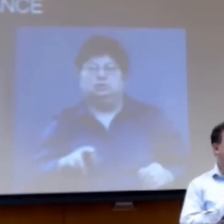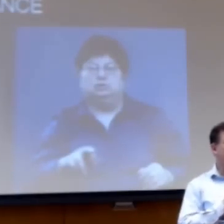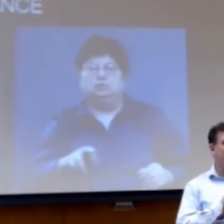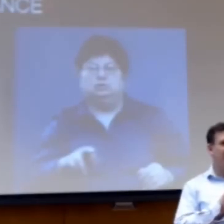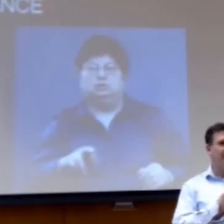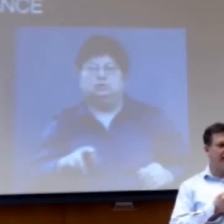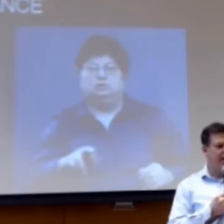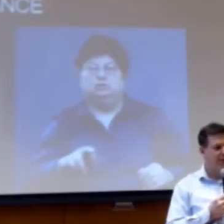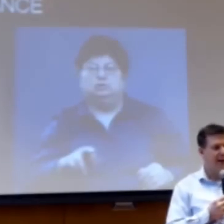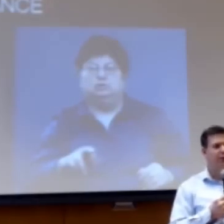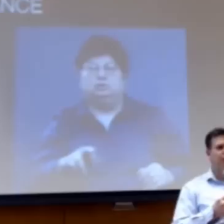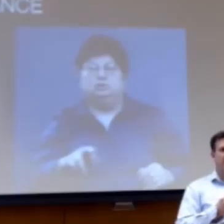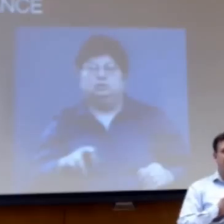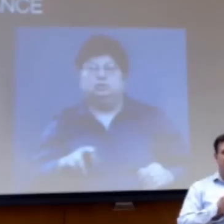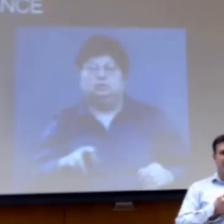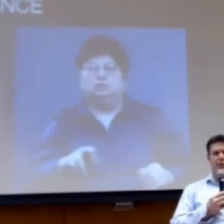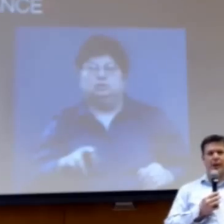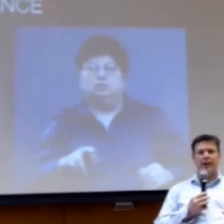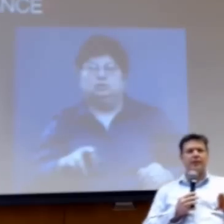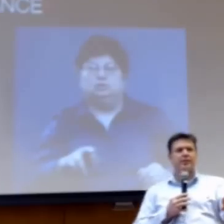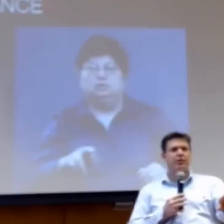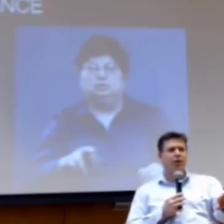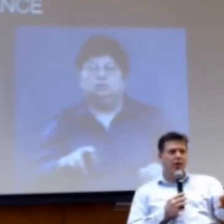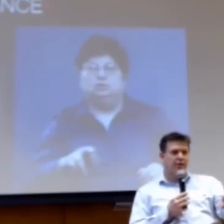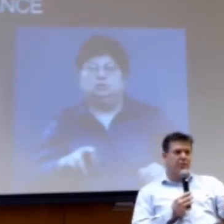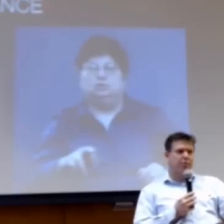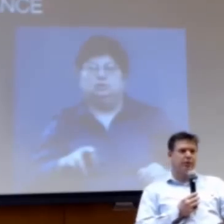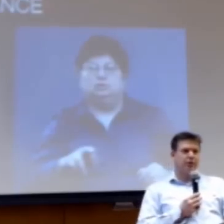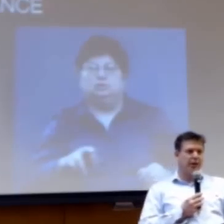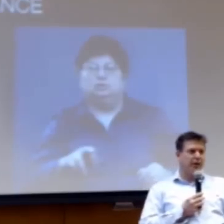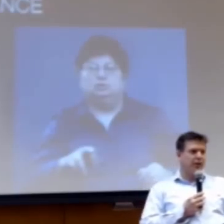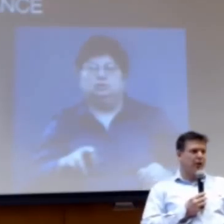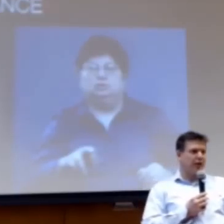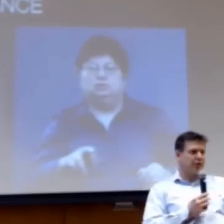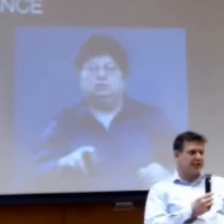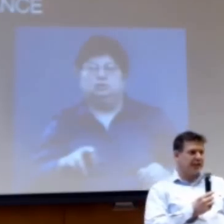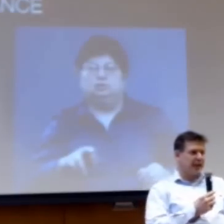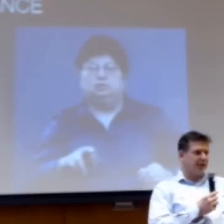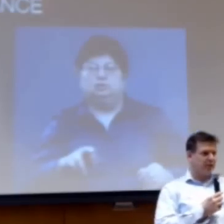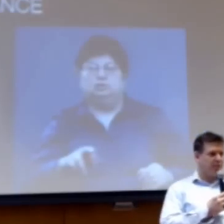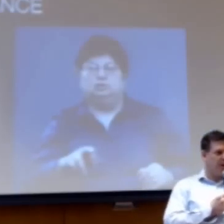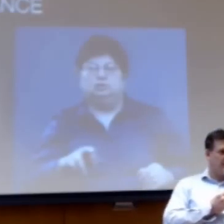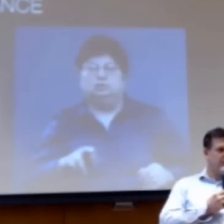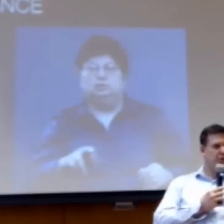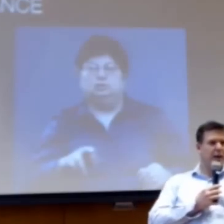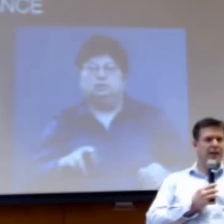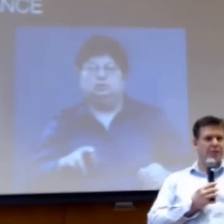down here. In fact, if you consider, this is the hardest position to actually see from a straight angle,